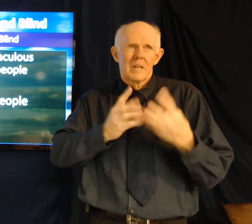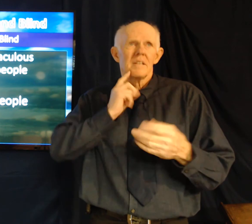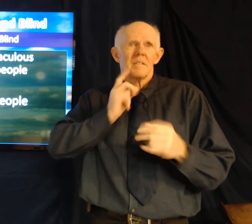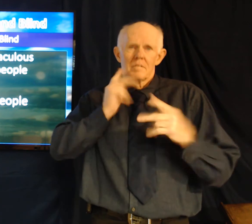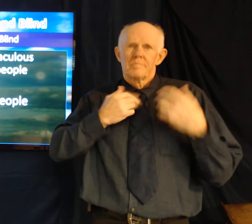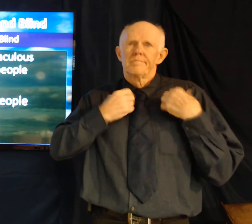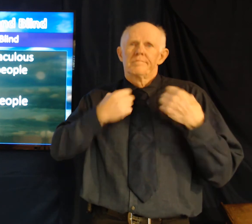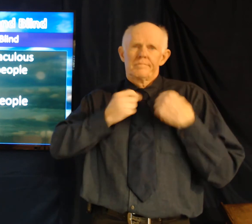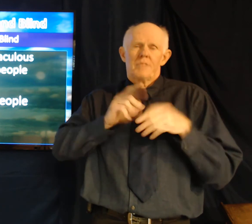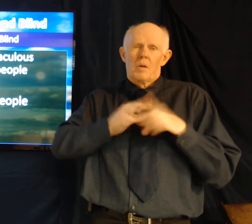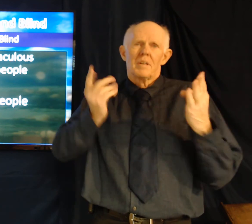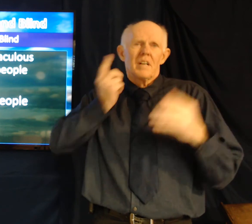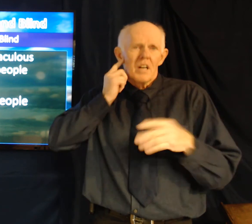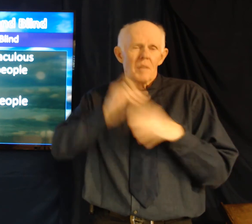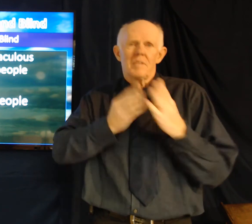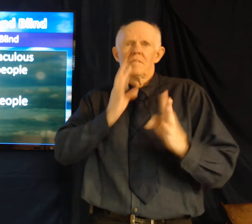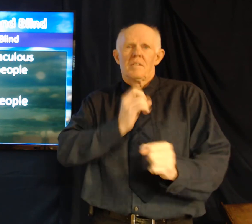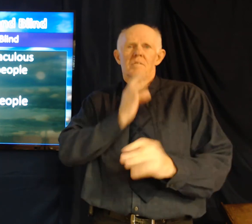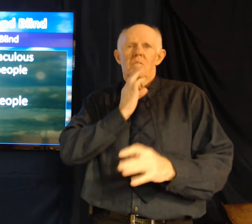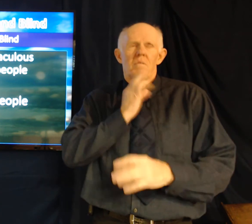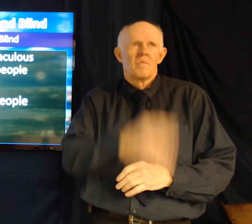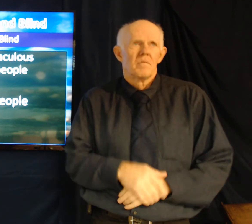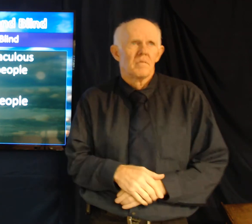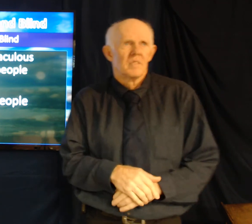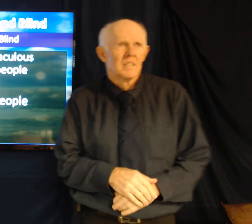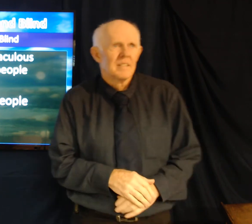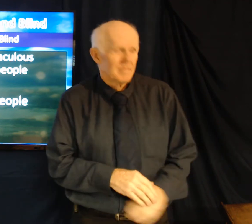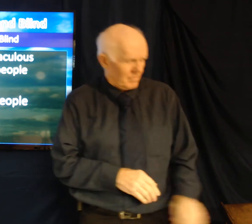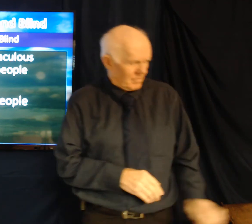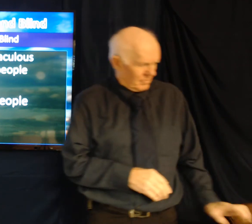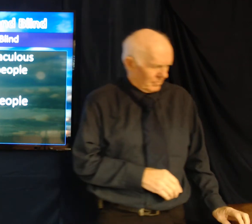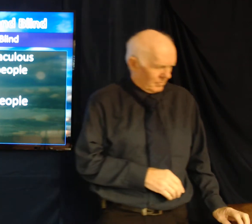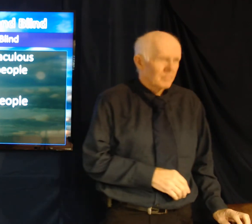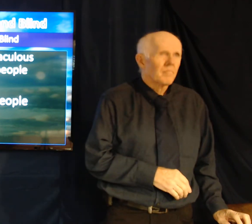verses. But there are many that he opened their ears.